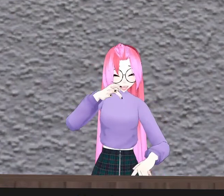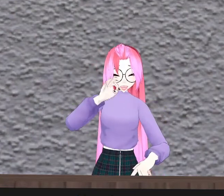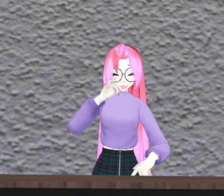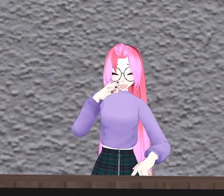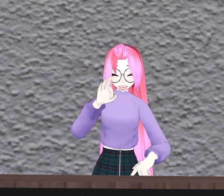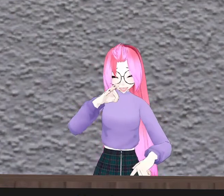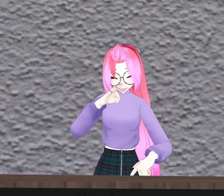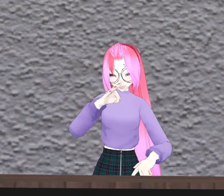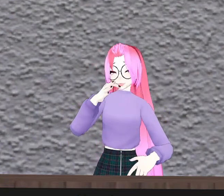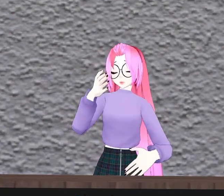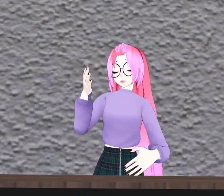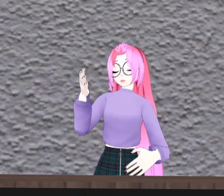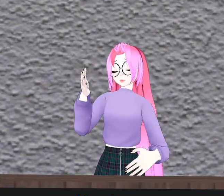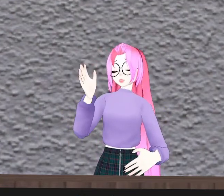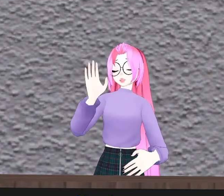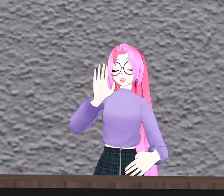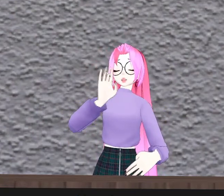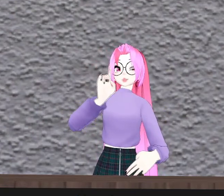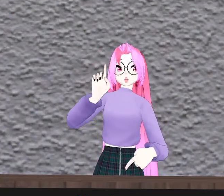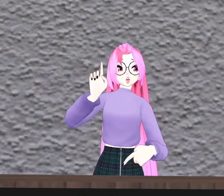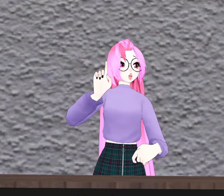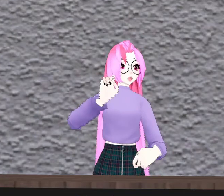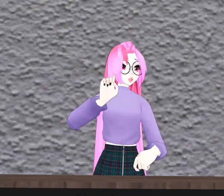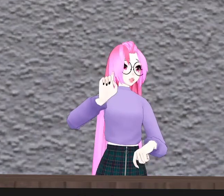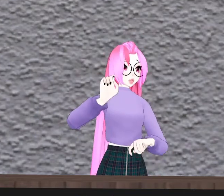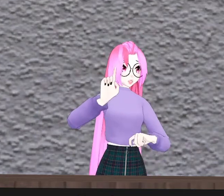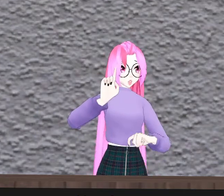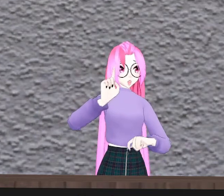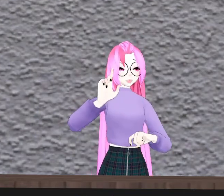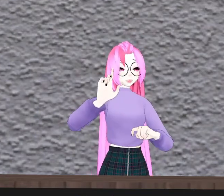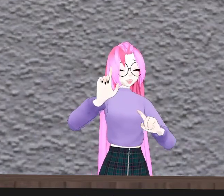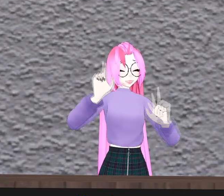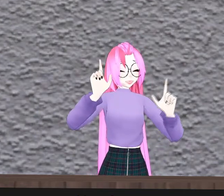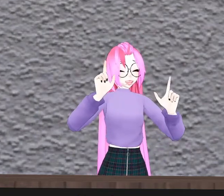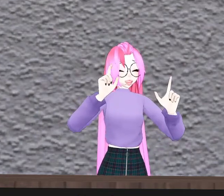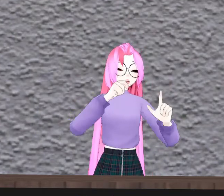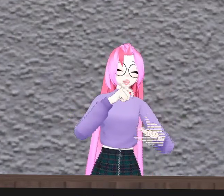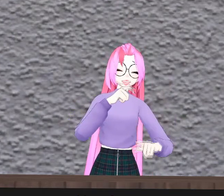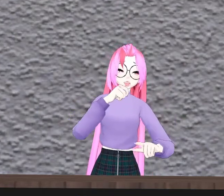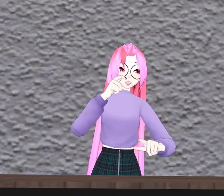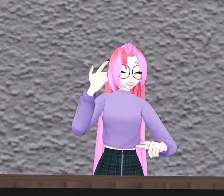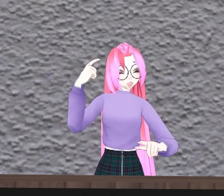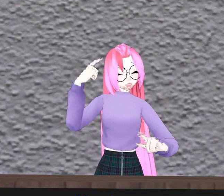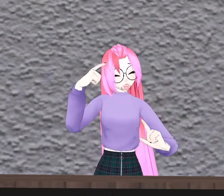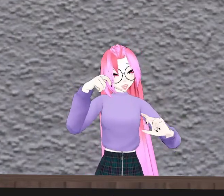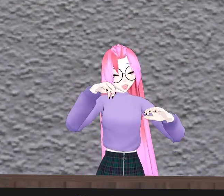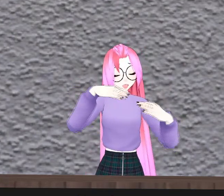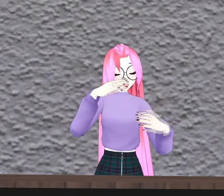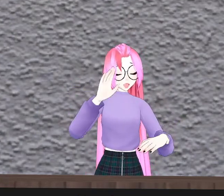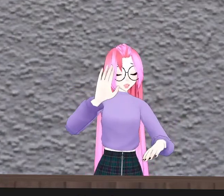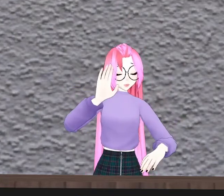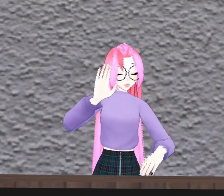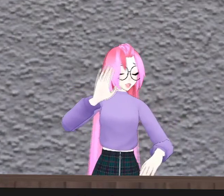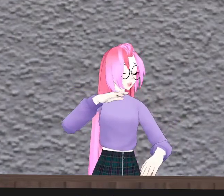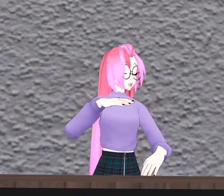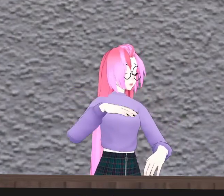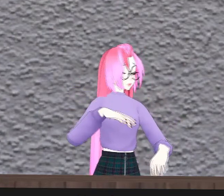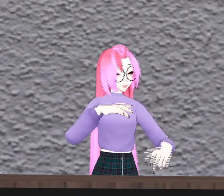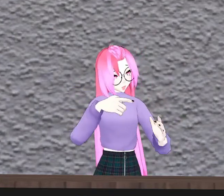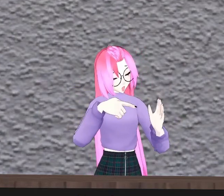18, 19. Now here's another question. Who here thinks they know how to sign 20? Go ahead